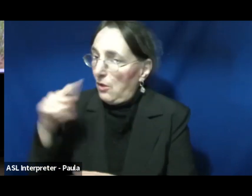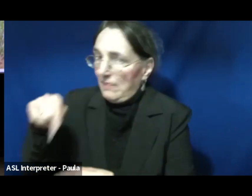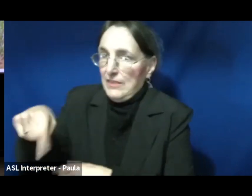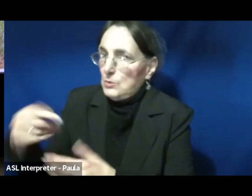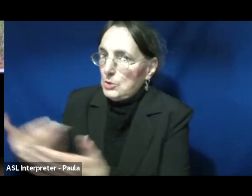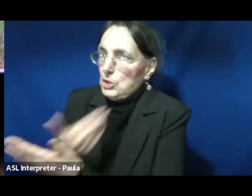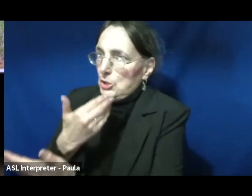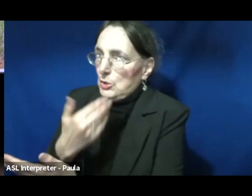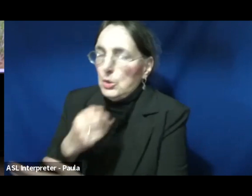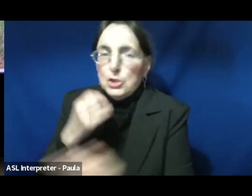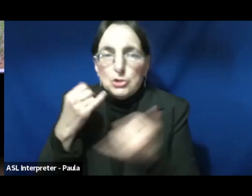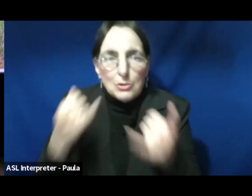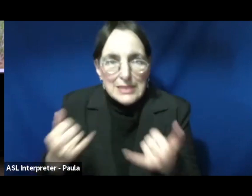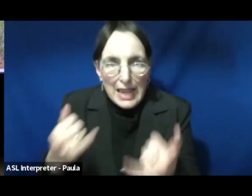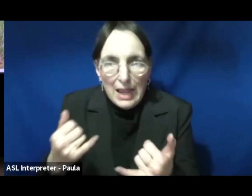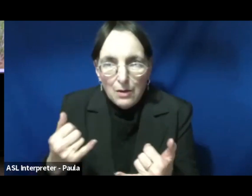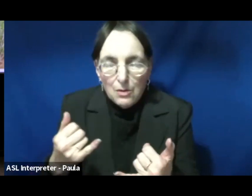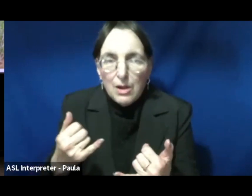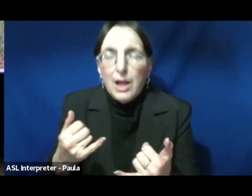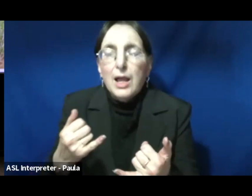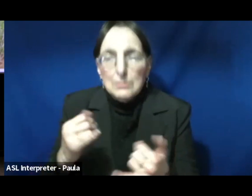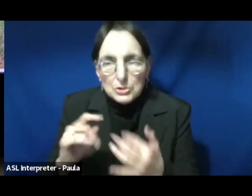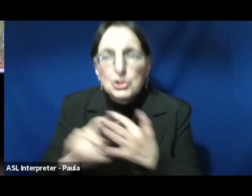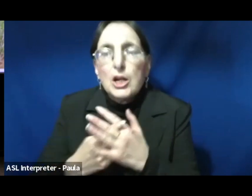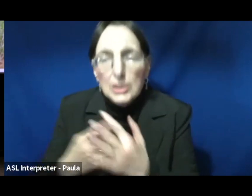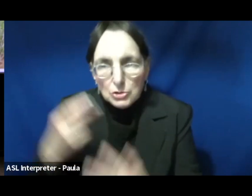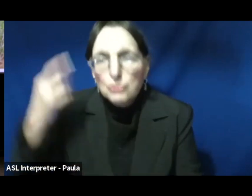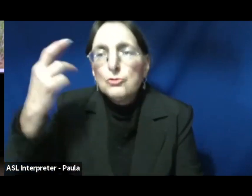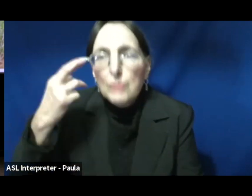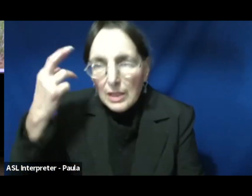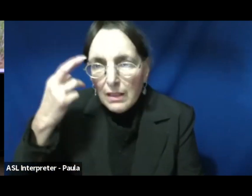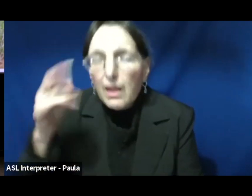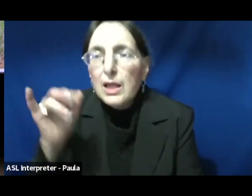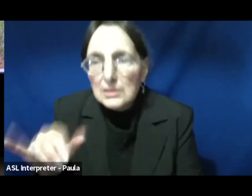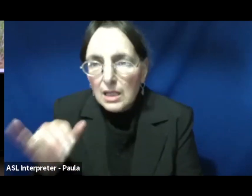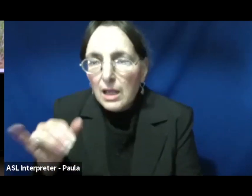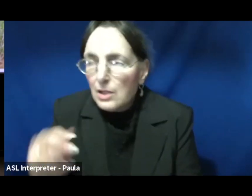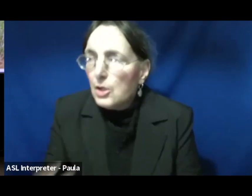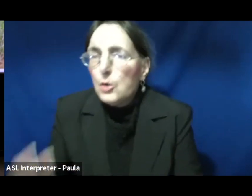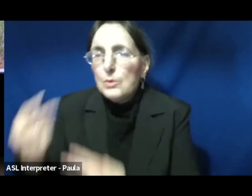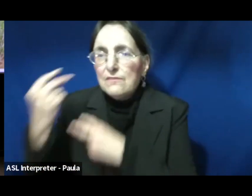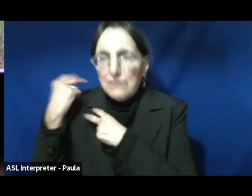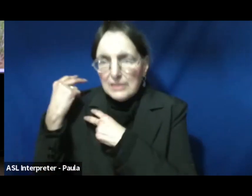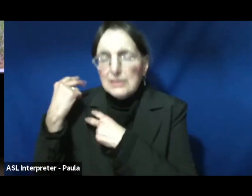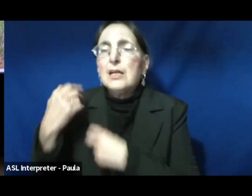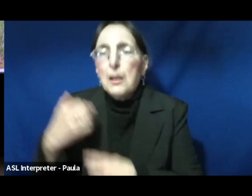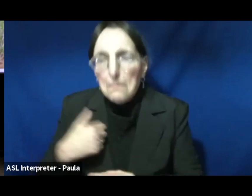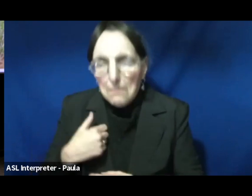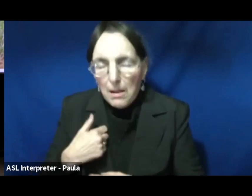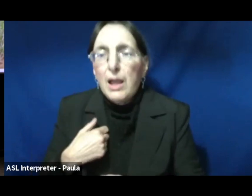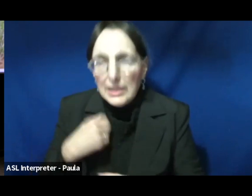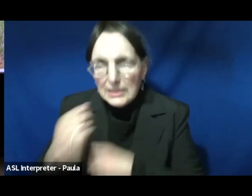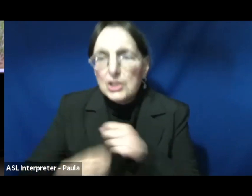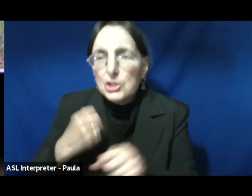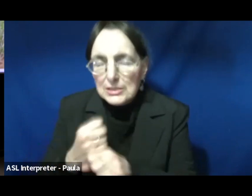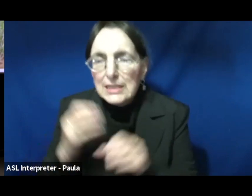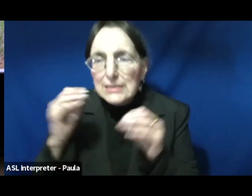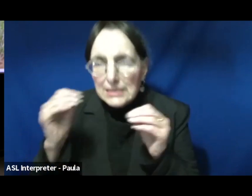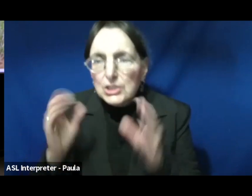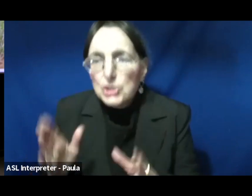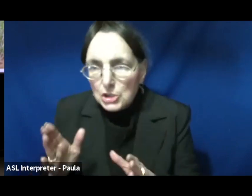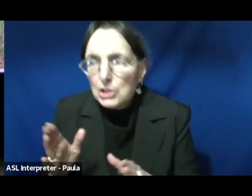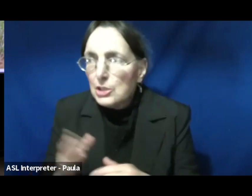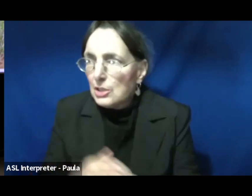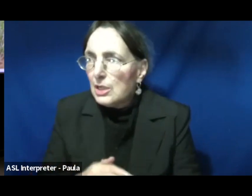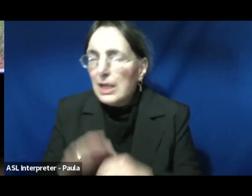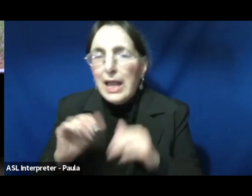So I am now just coming up to this realization, reflecting on my practice as an educator. But these things have been around. How